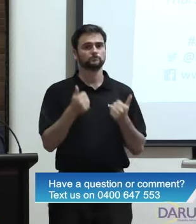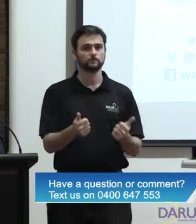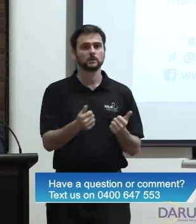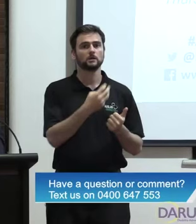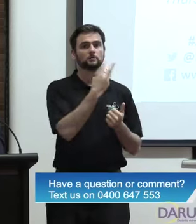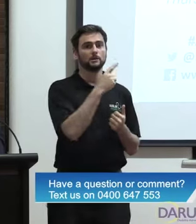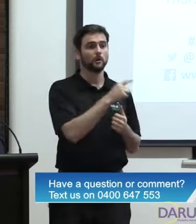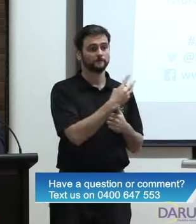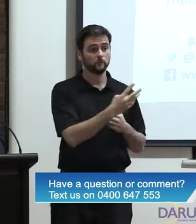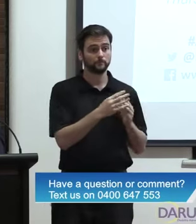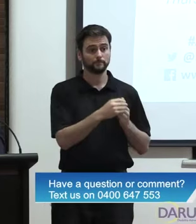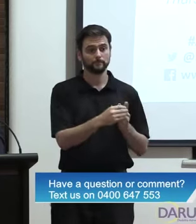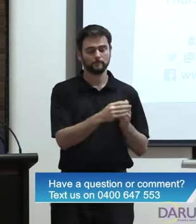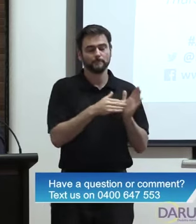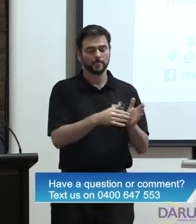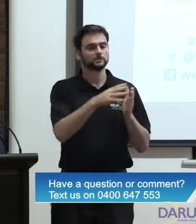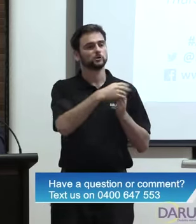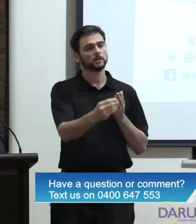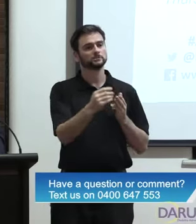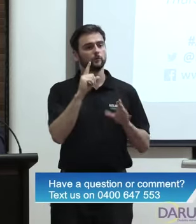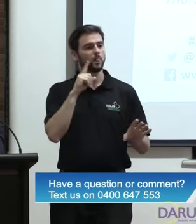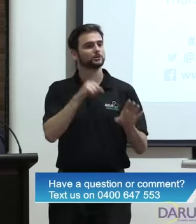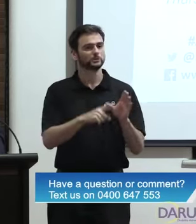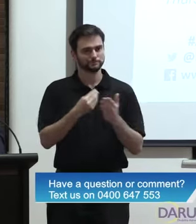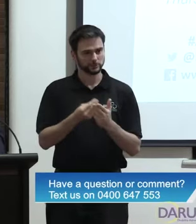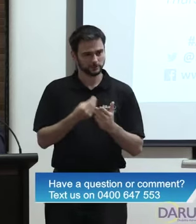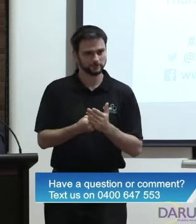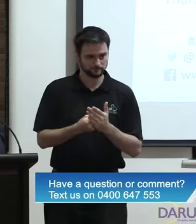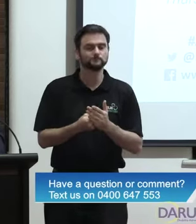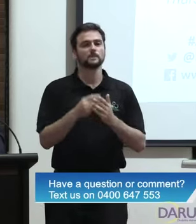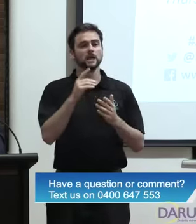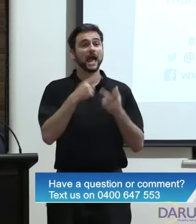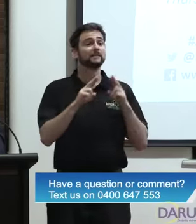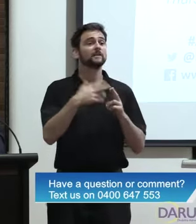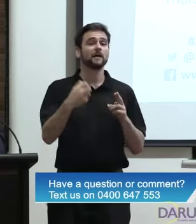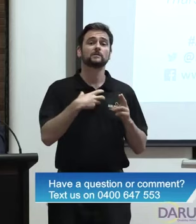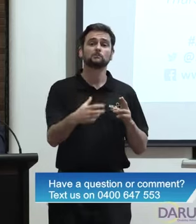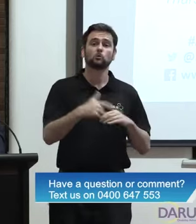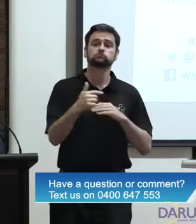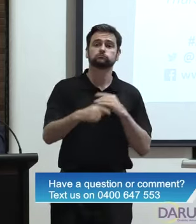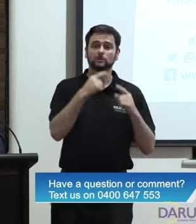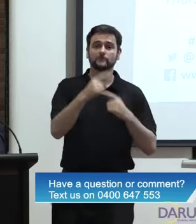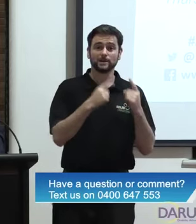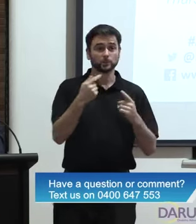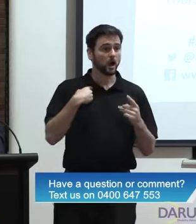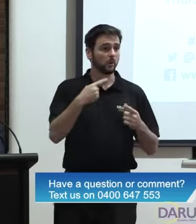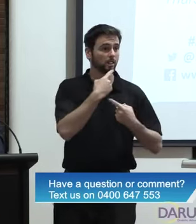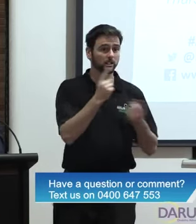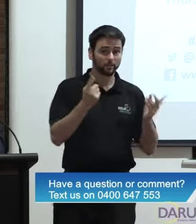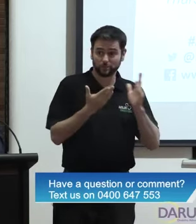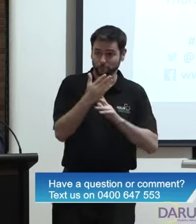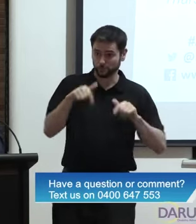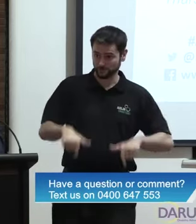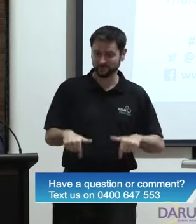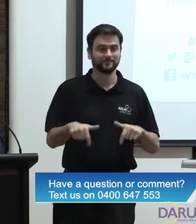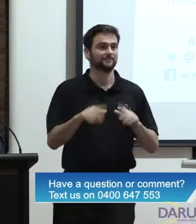that was announced in last year's budget, and as soon as we have further information, we'll use this forum and other